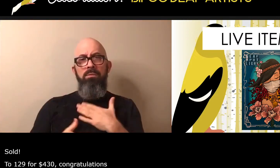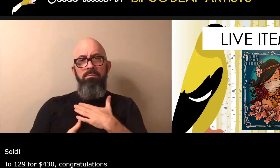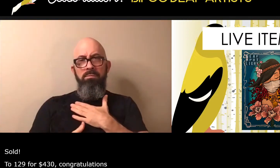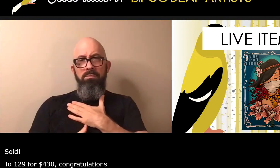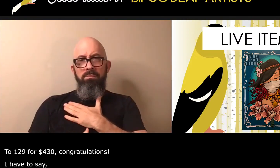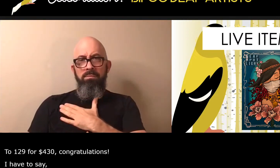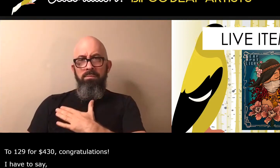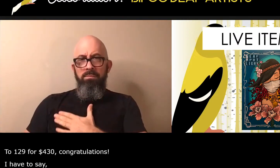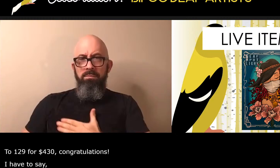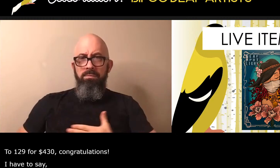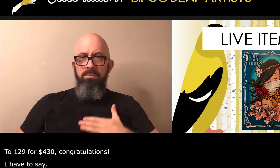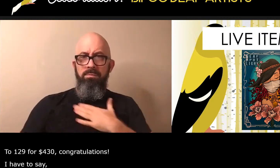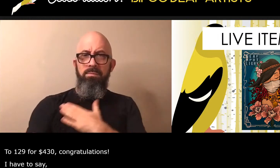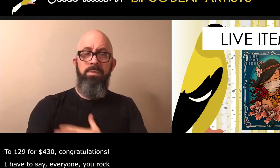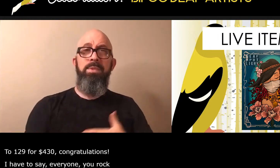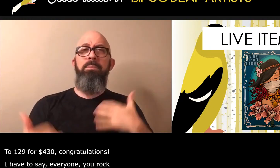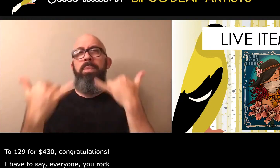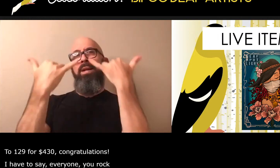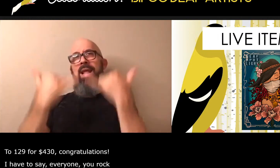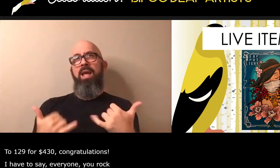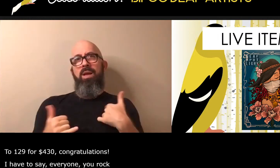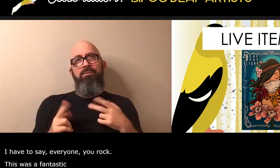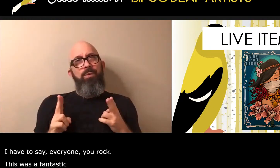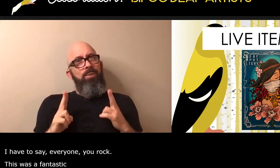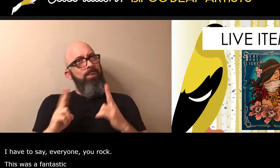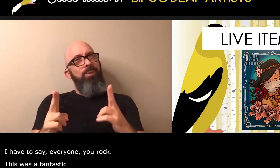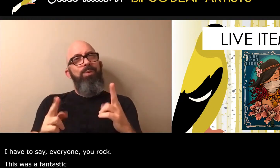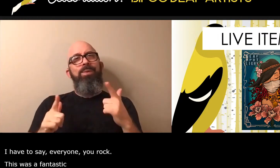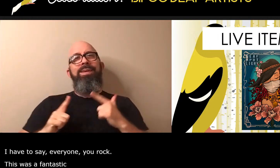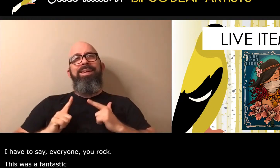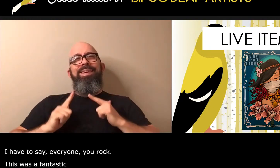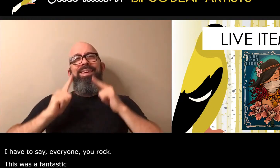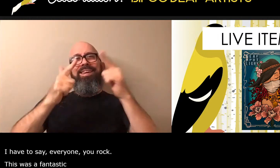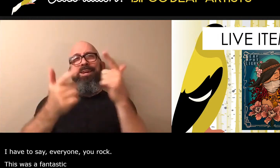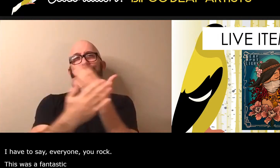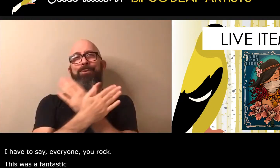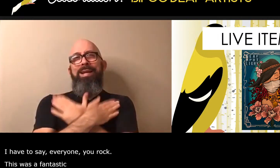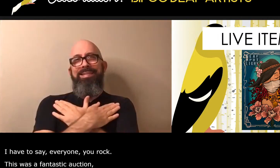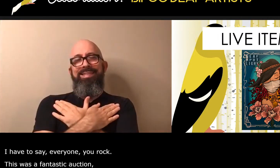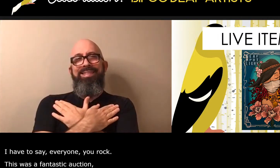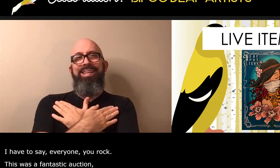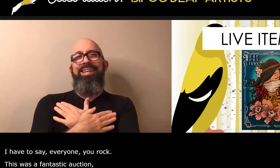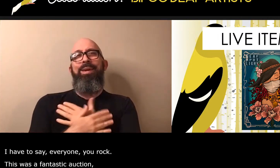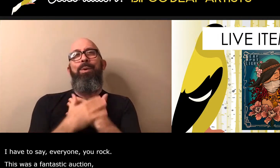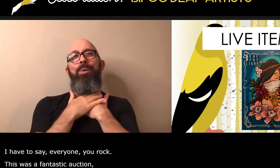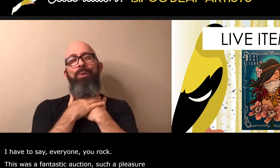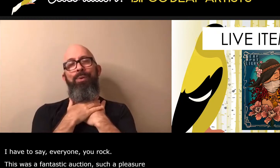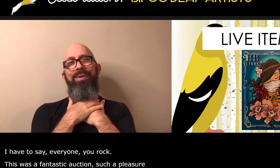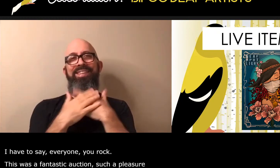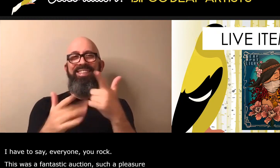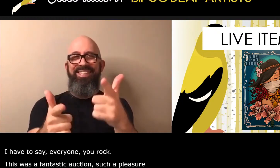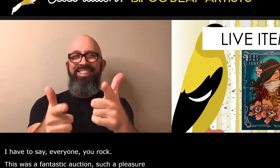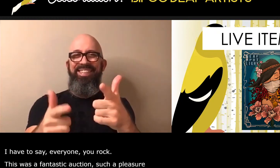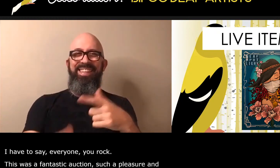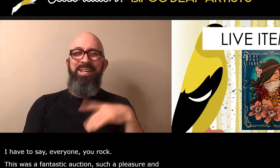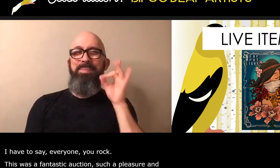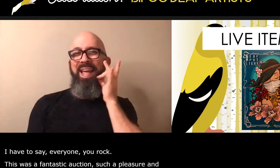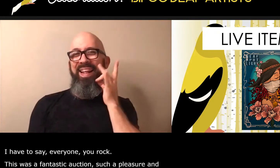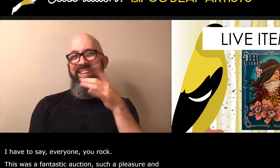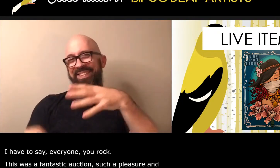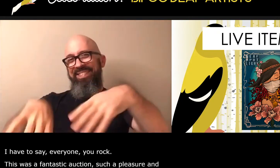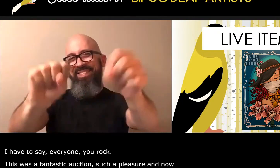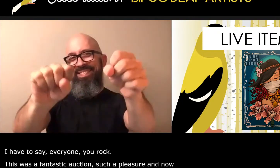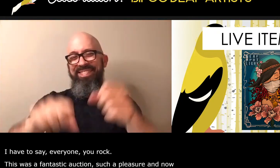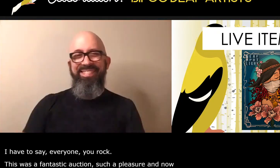rock. This was a fantastic auction, such a pleasure. And now I will take a